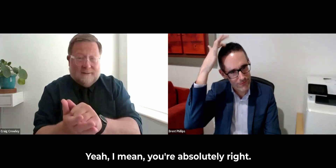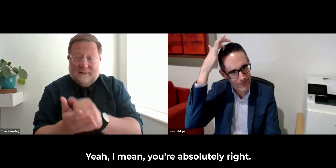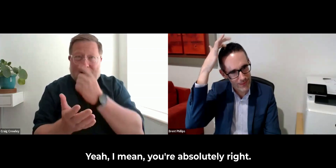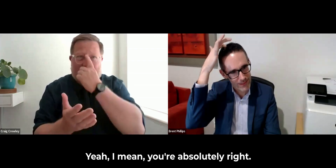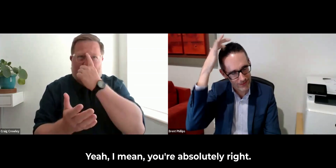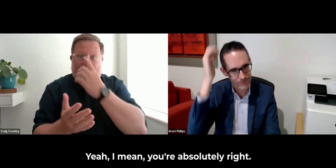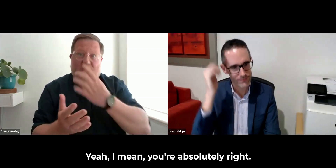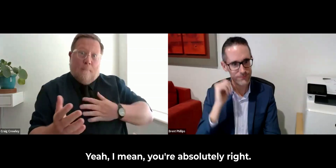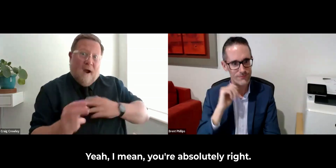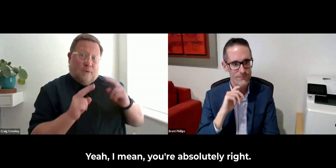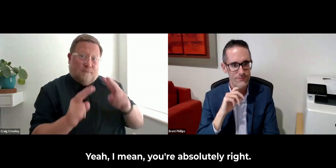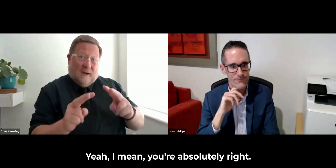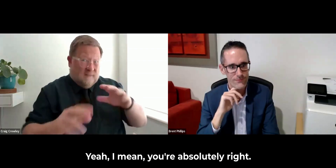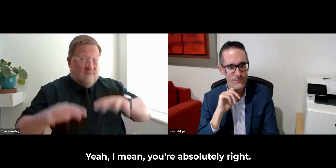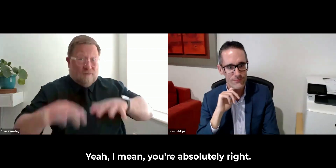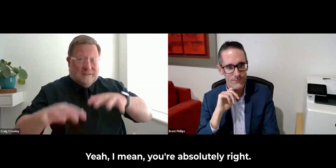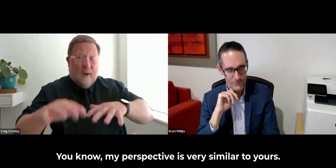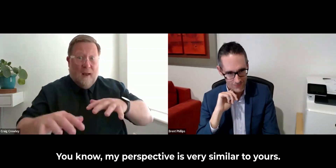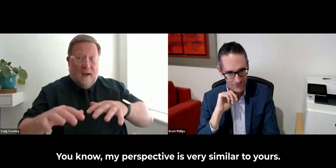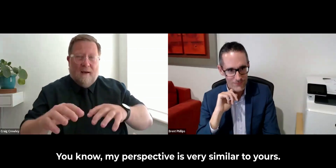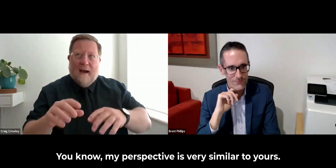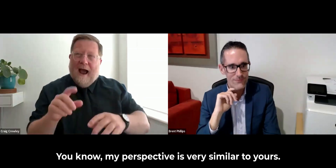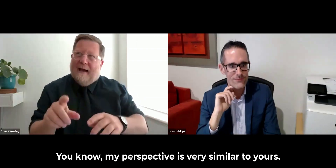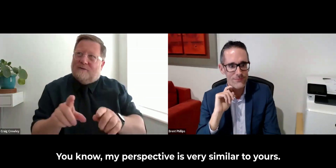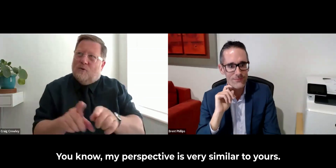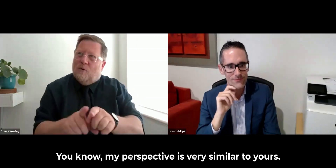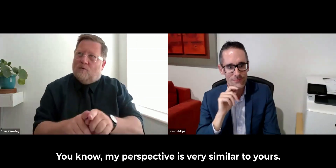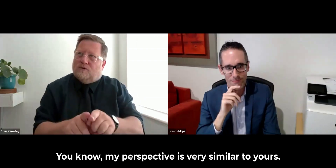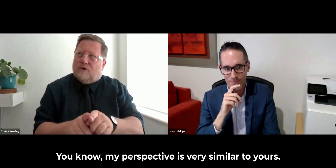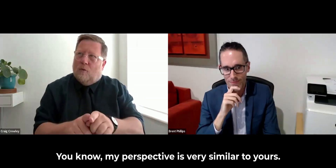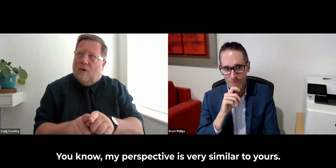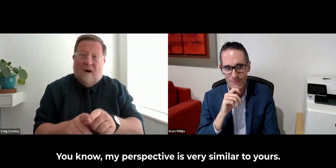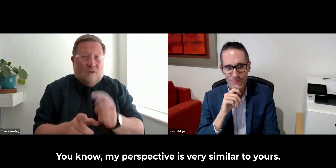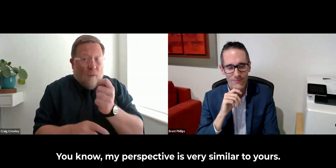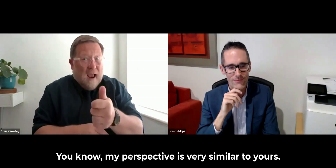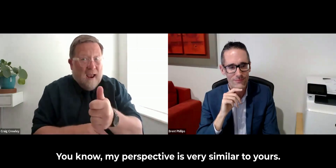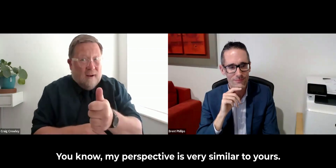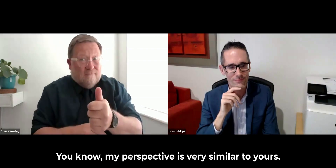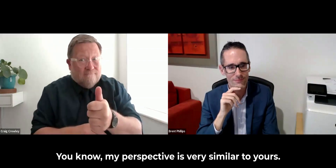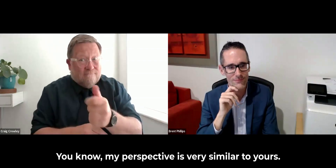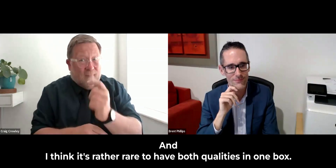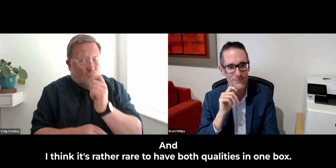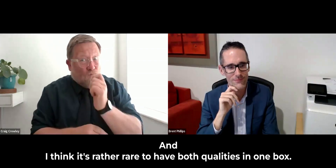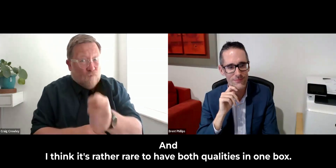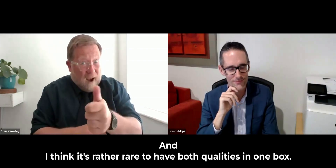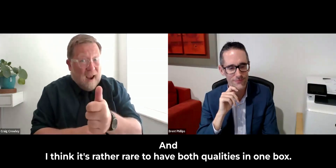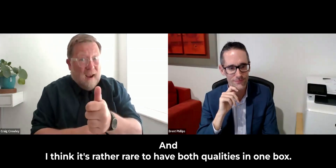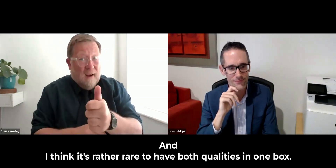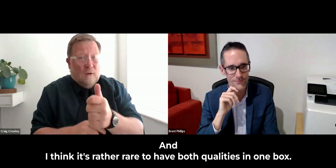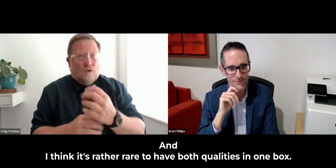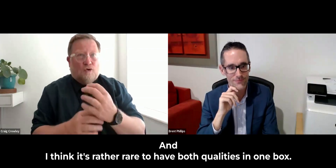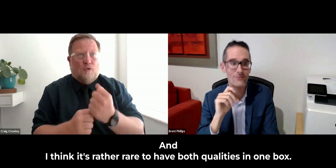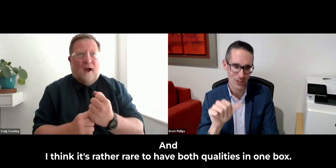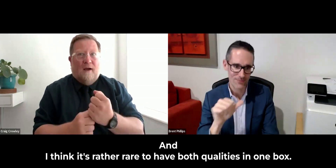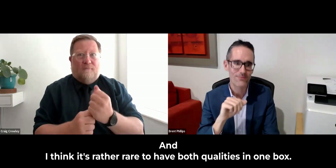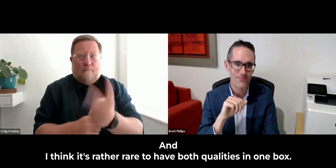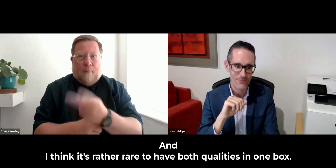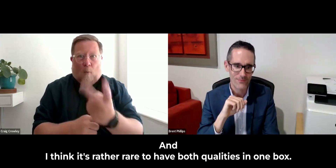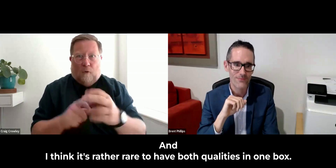Yeah, I mean, you're absolutely right. And my perspective is very similar to yours. And I think it's rather